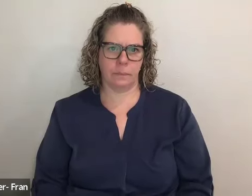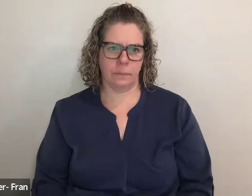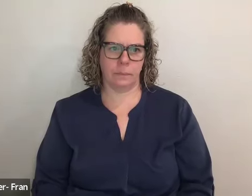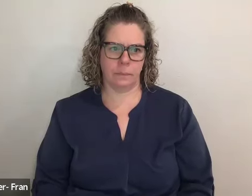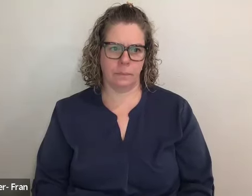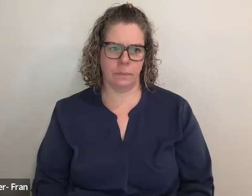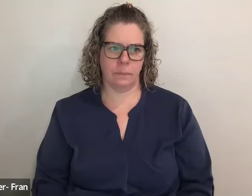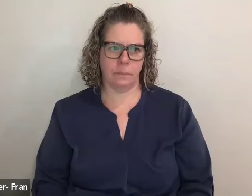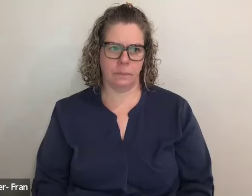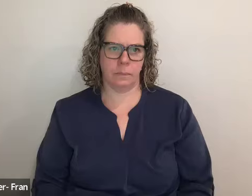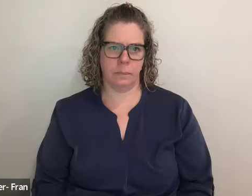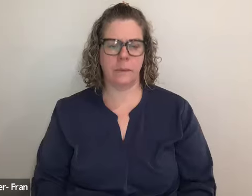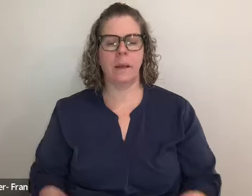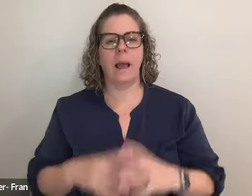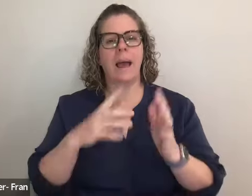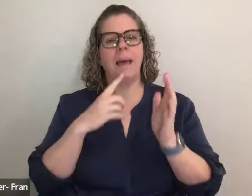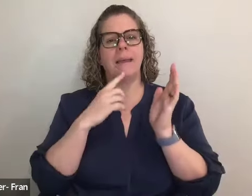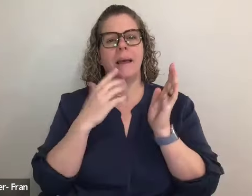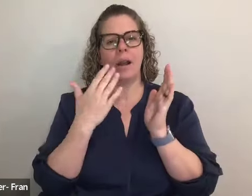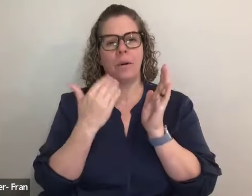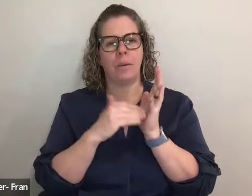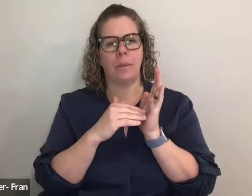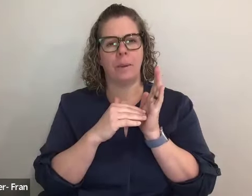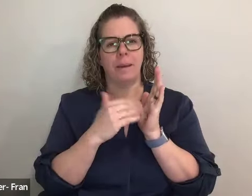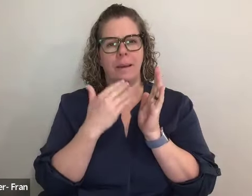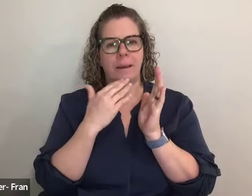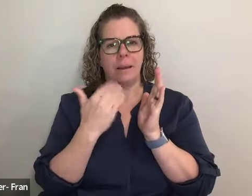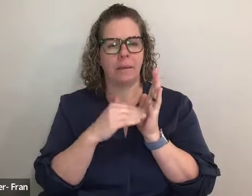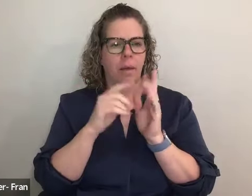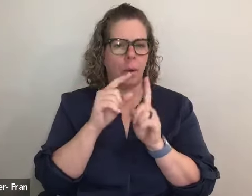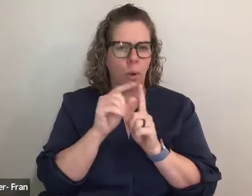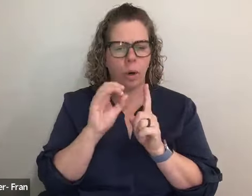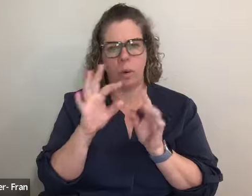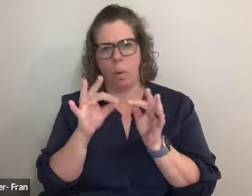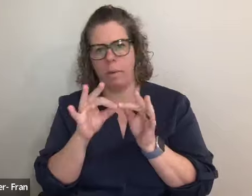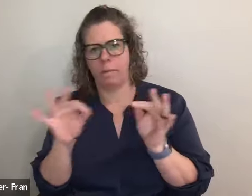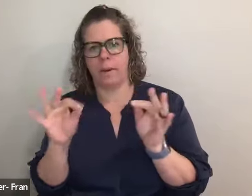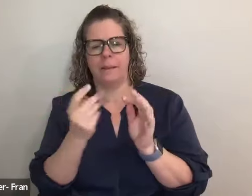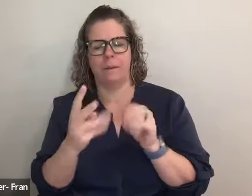And then repeating that word or phrase a few times in your mind or out loud.